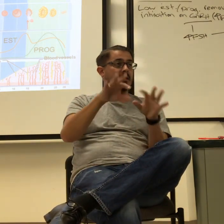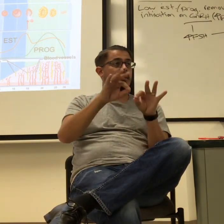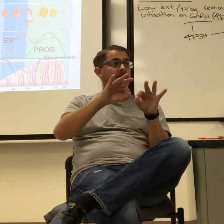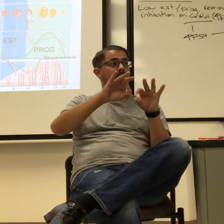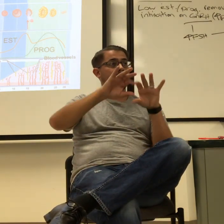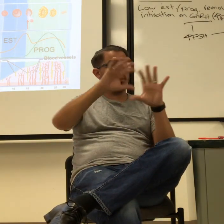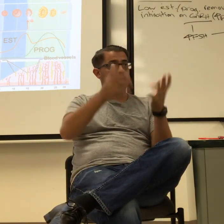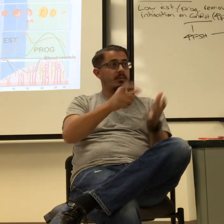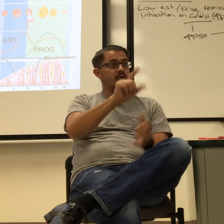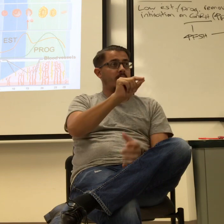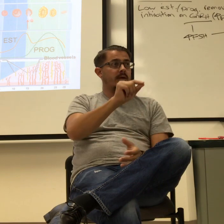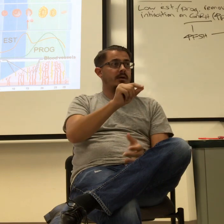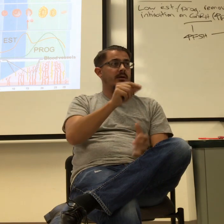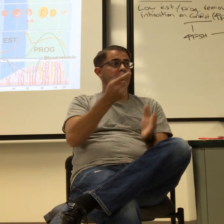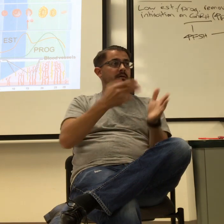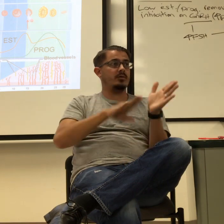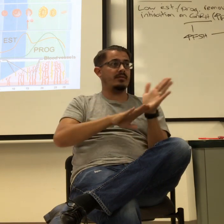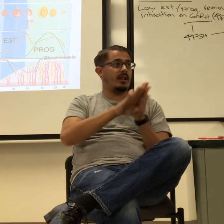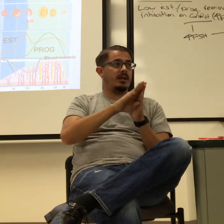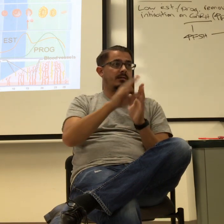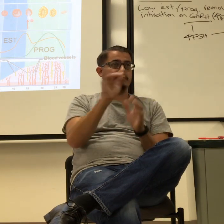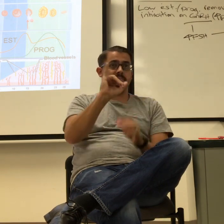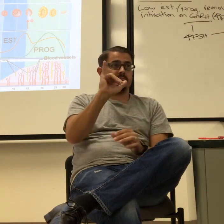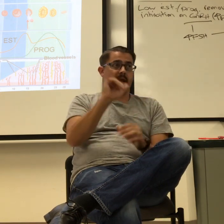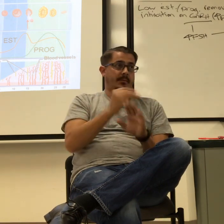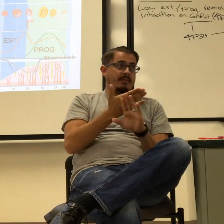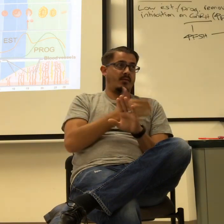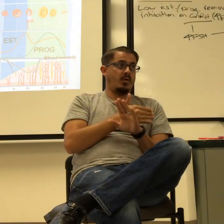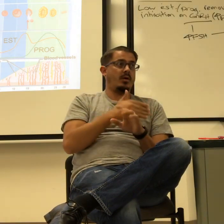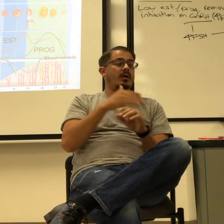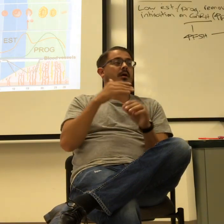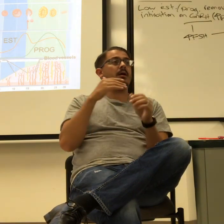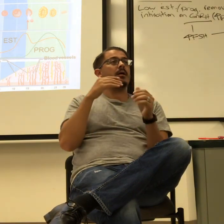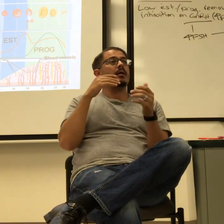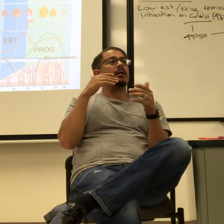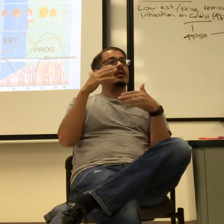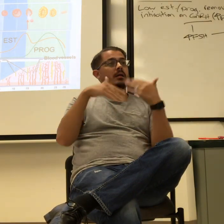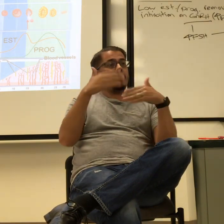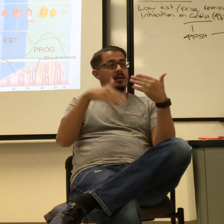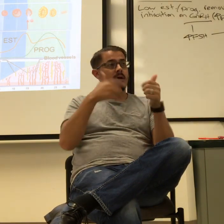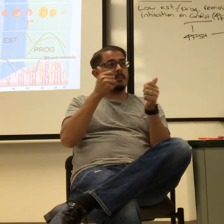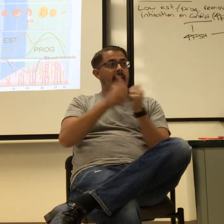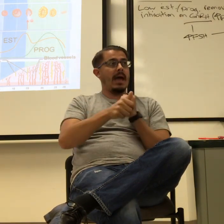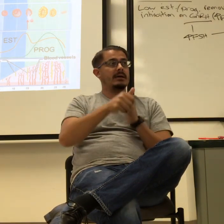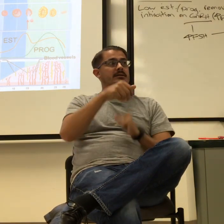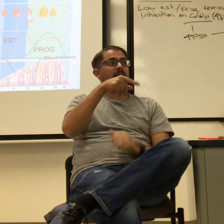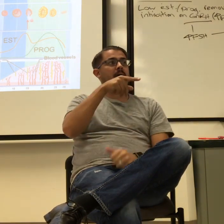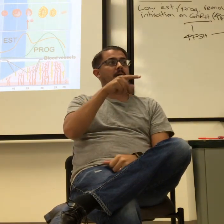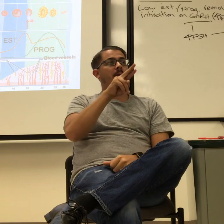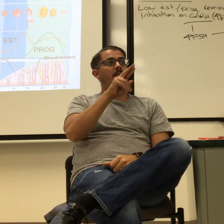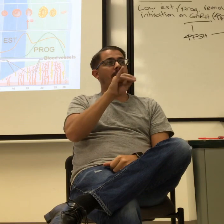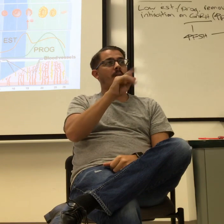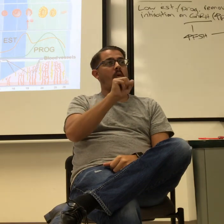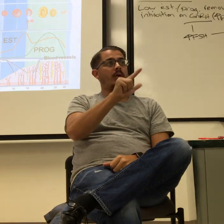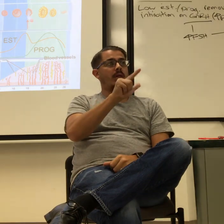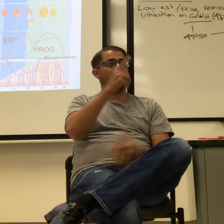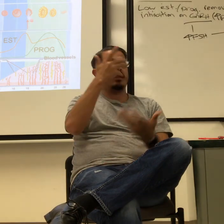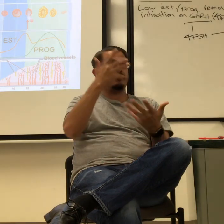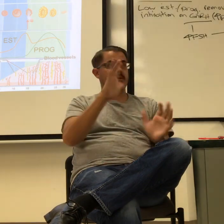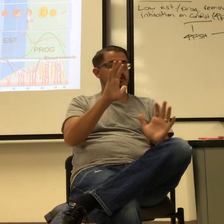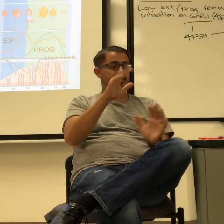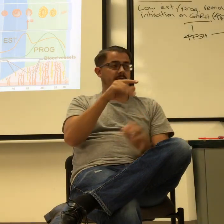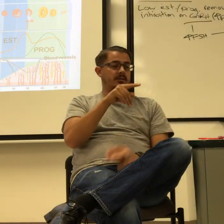follicles to develop. Just like we talked before, they proceed past primordial